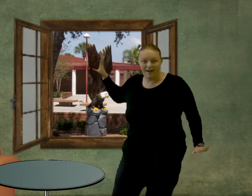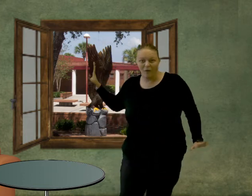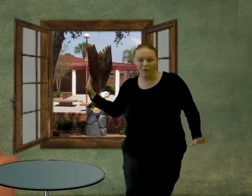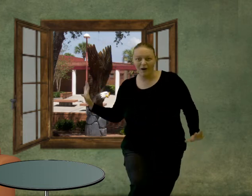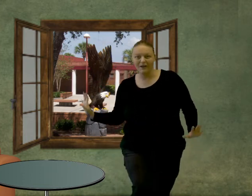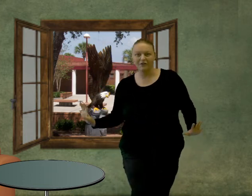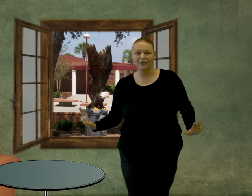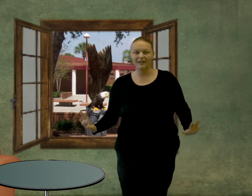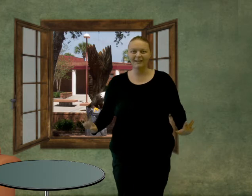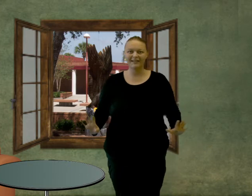Wonderful.